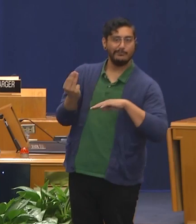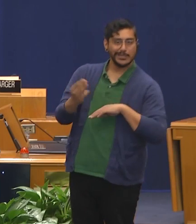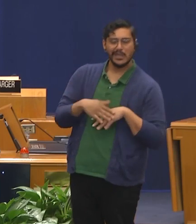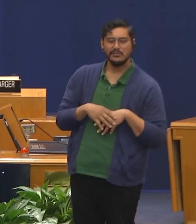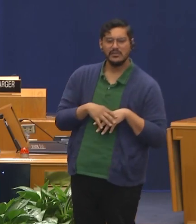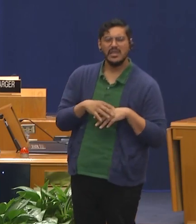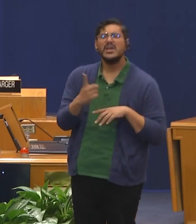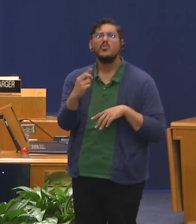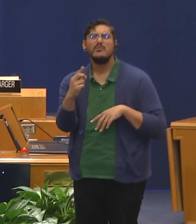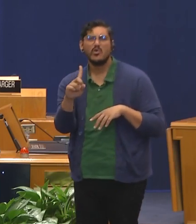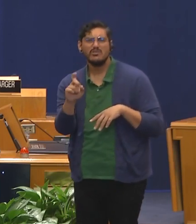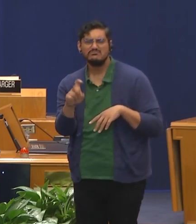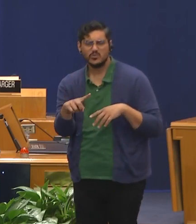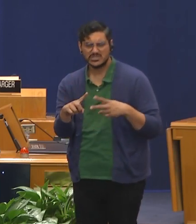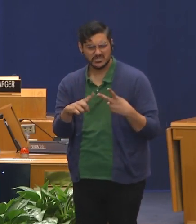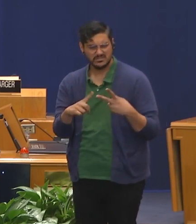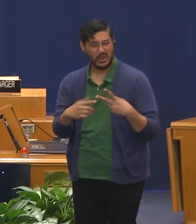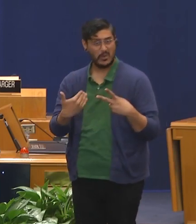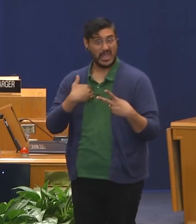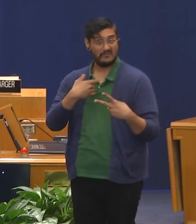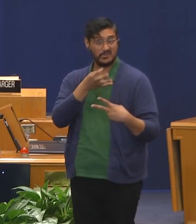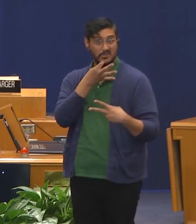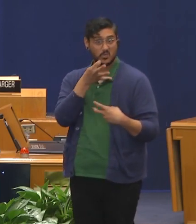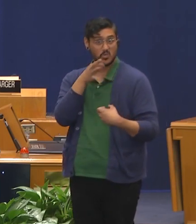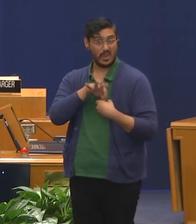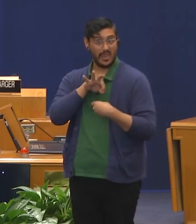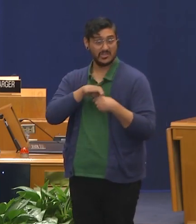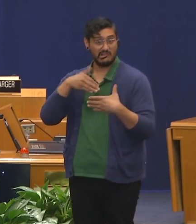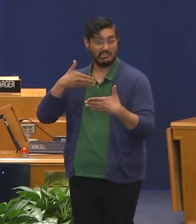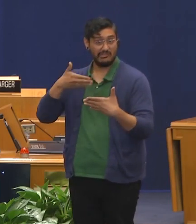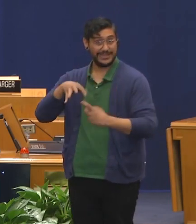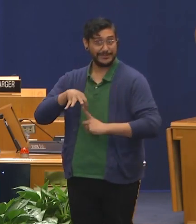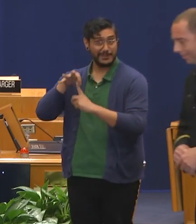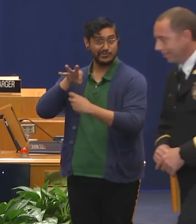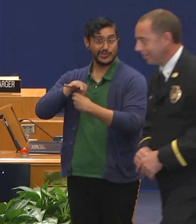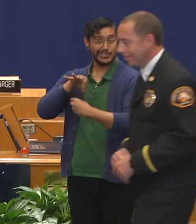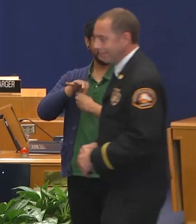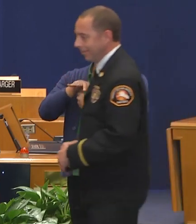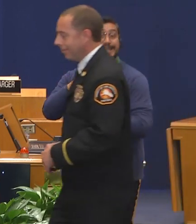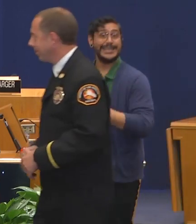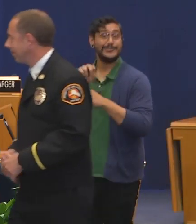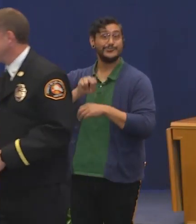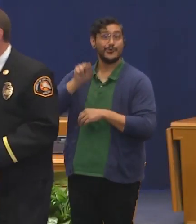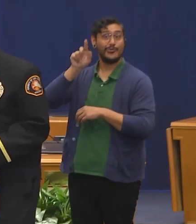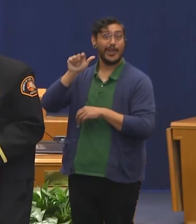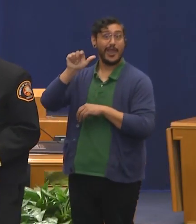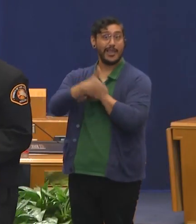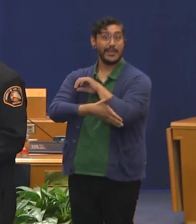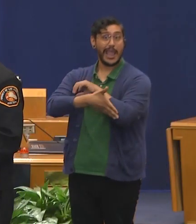one. We've got an election coming up, a special election coming up in northern LA County on May